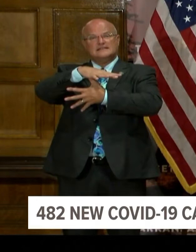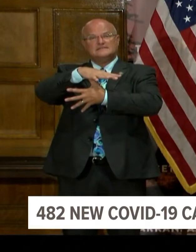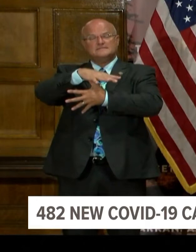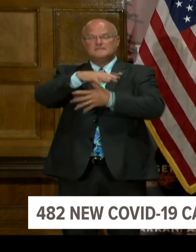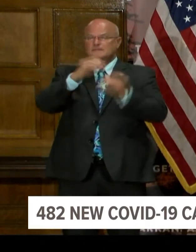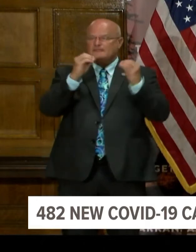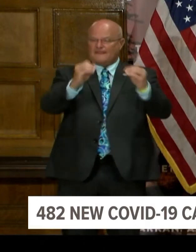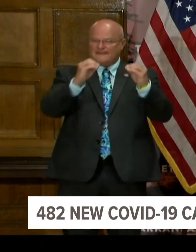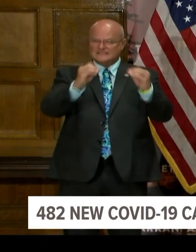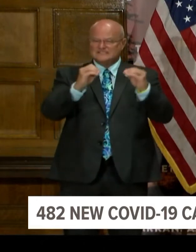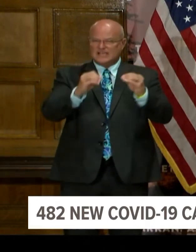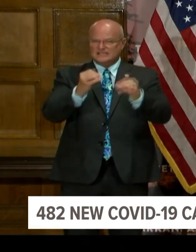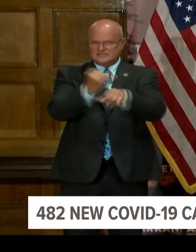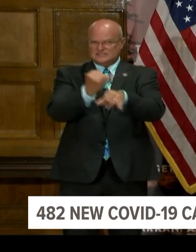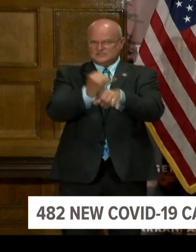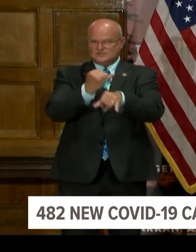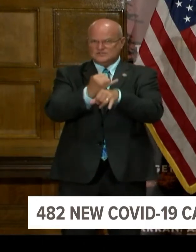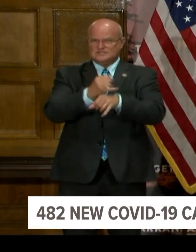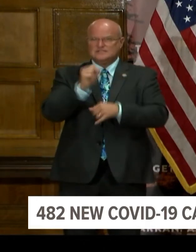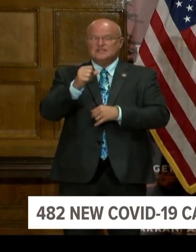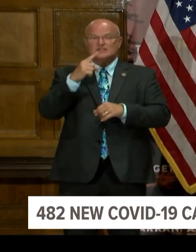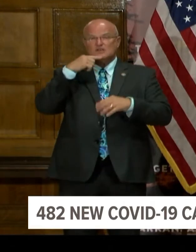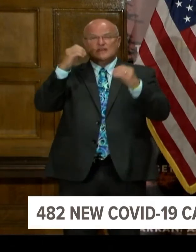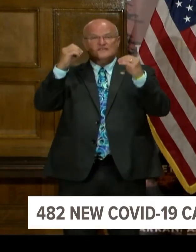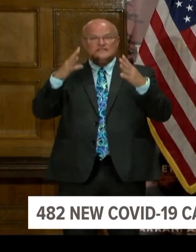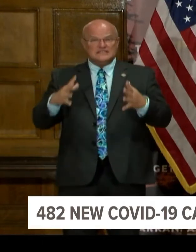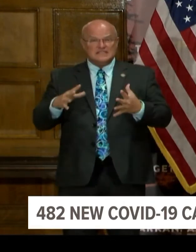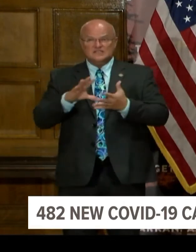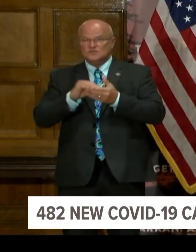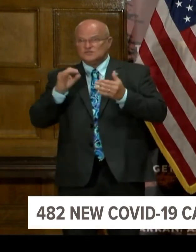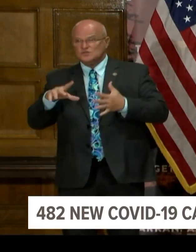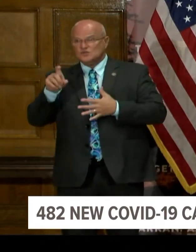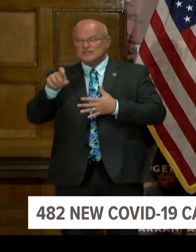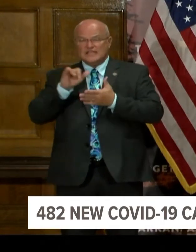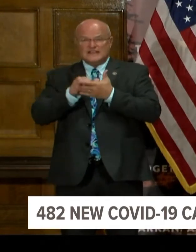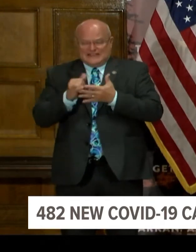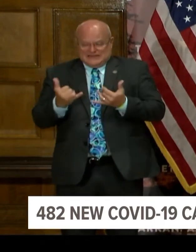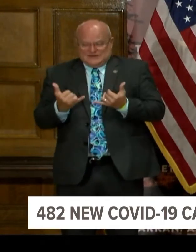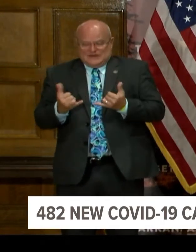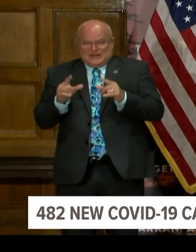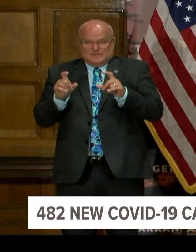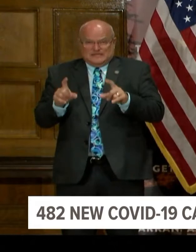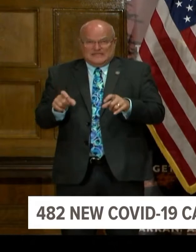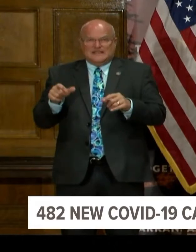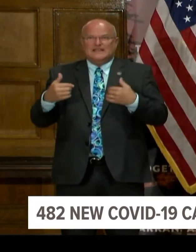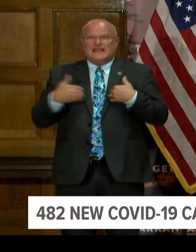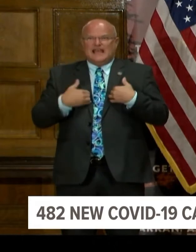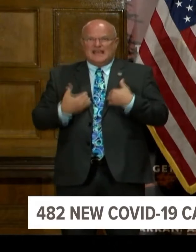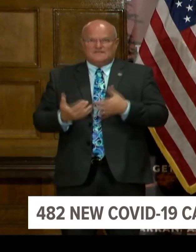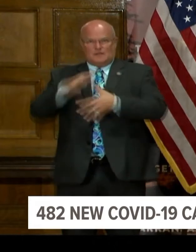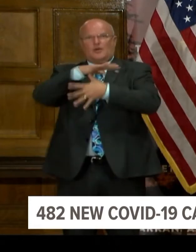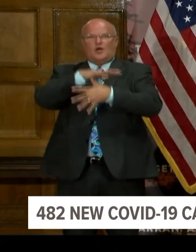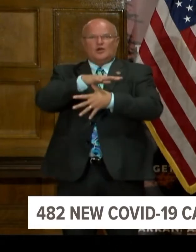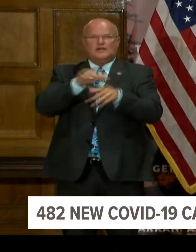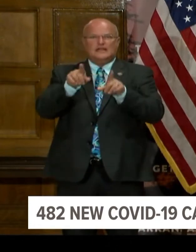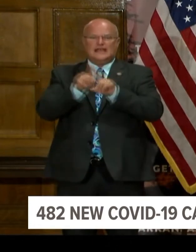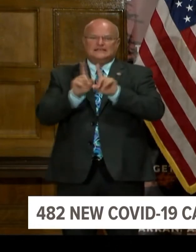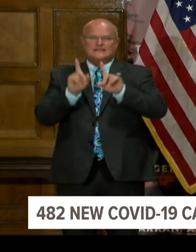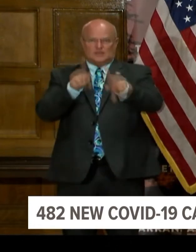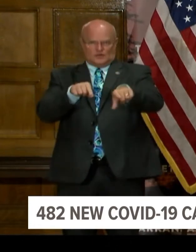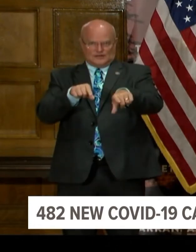our educational institutions. And so if a teacher or student needs that rapid test, they have the priority as they go